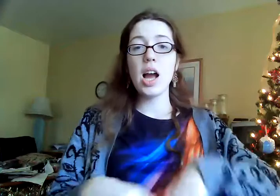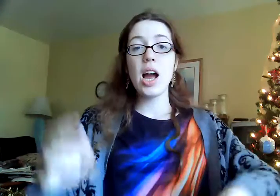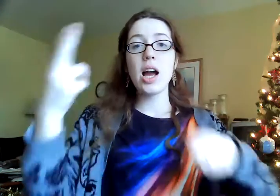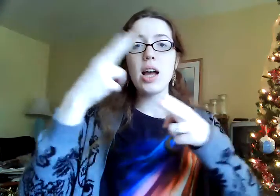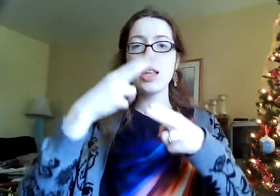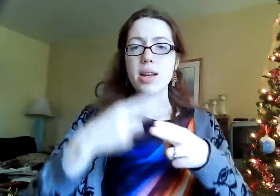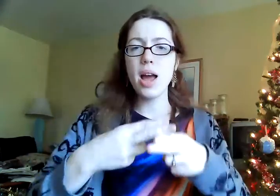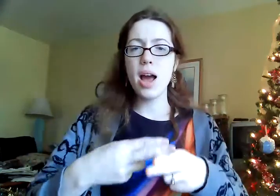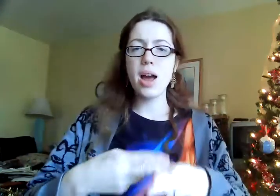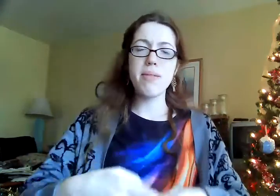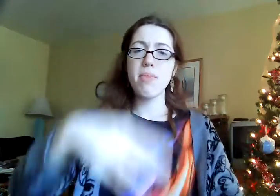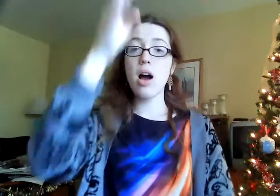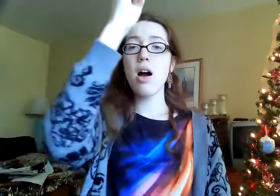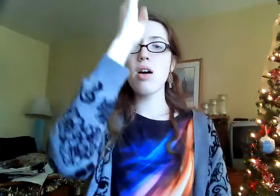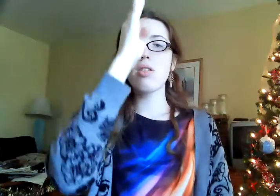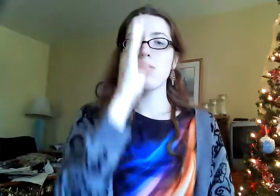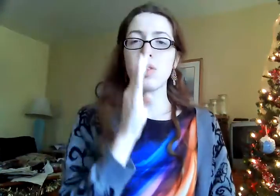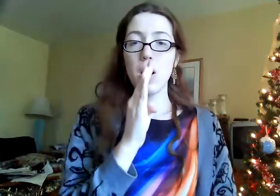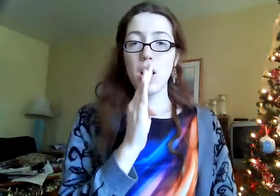And in the name of God,